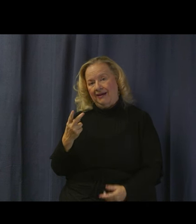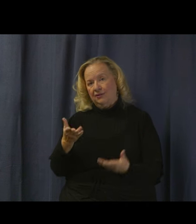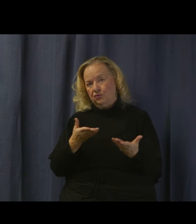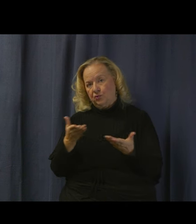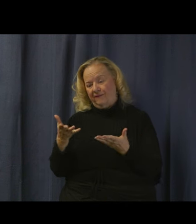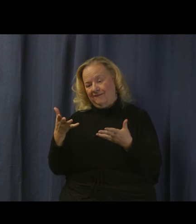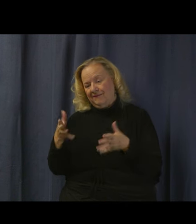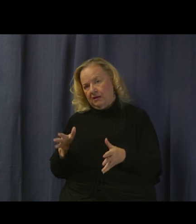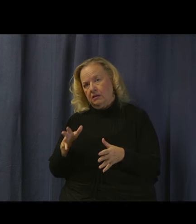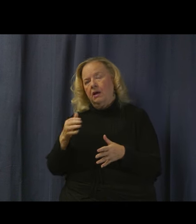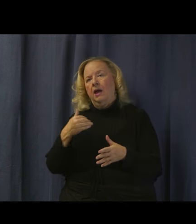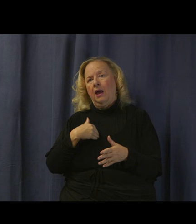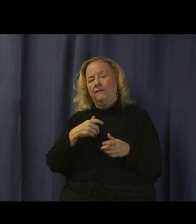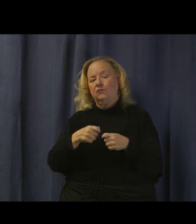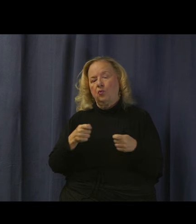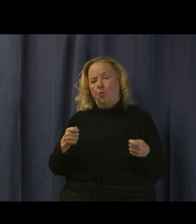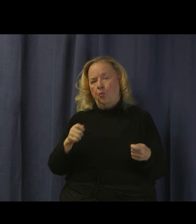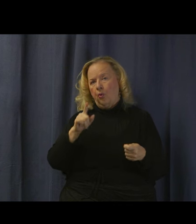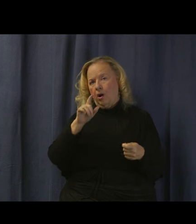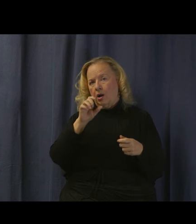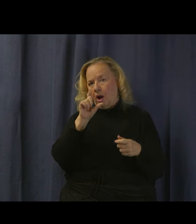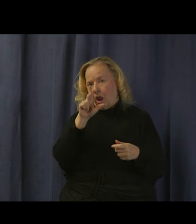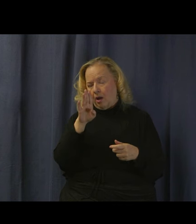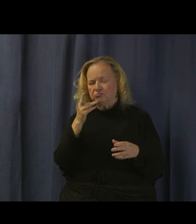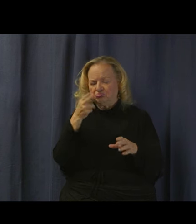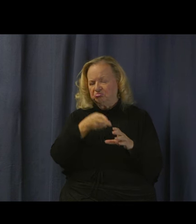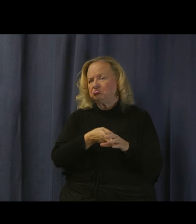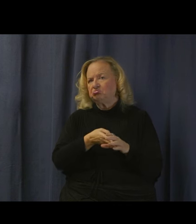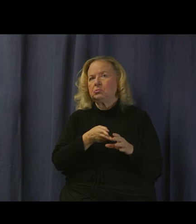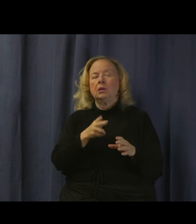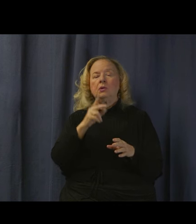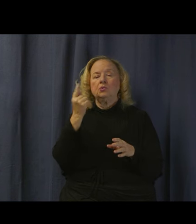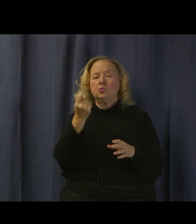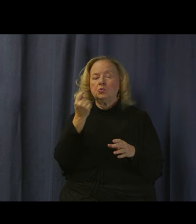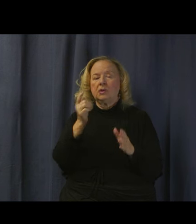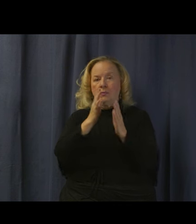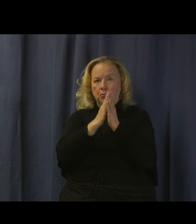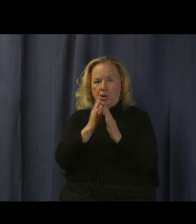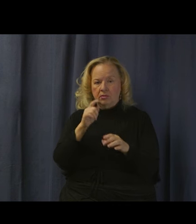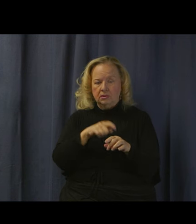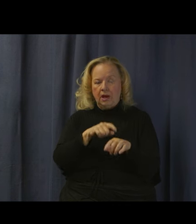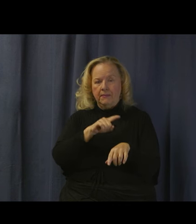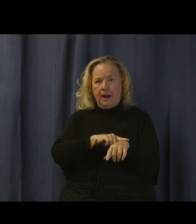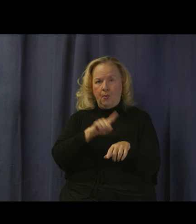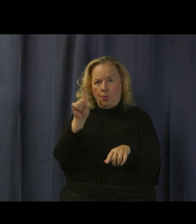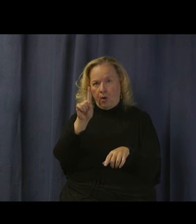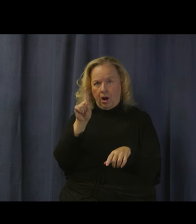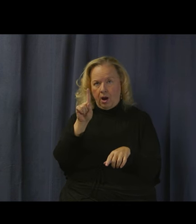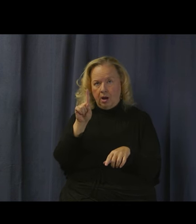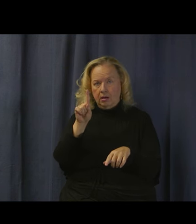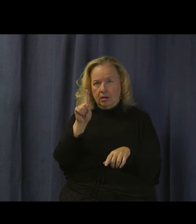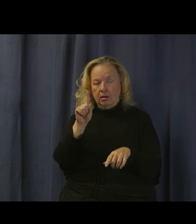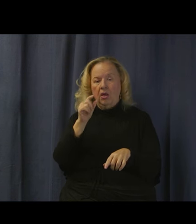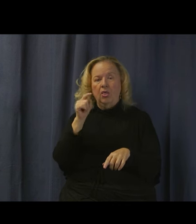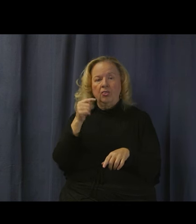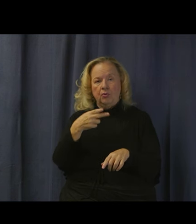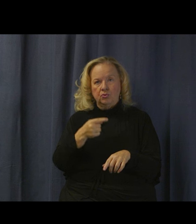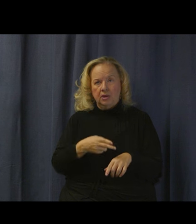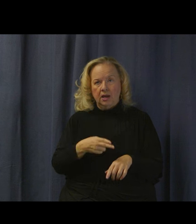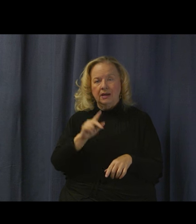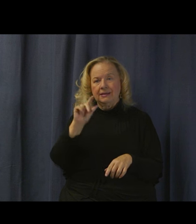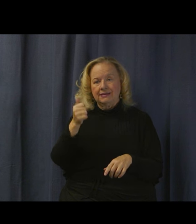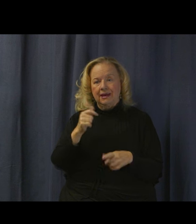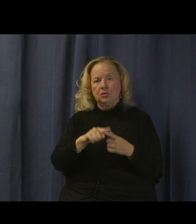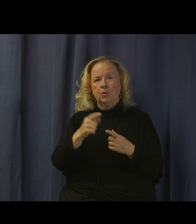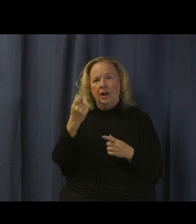can join. On Tuesdays, we have a prayer time at 1 in the afternoon. And on Thursdays from 10 to 11:30, we have manna